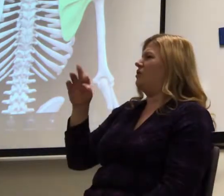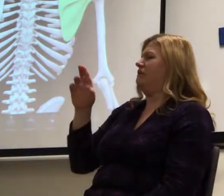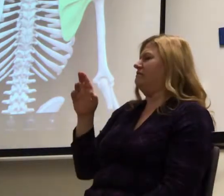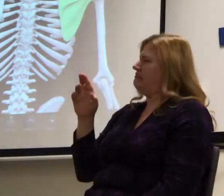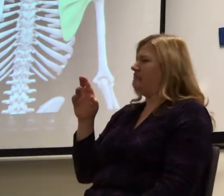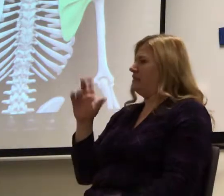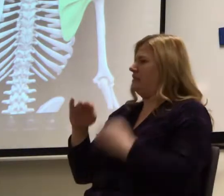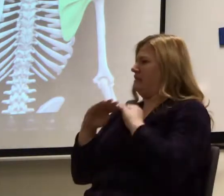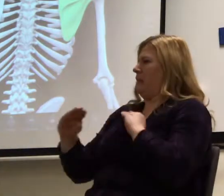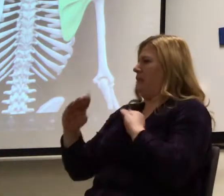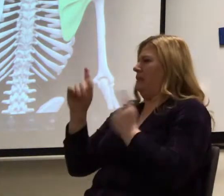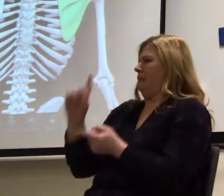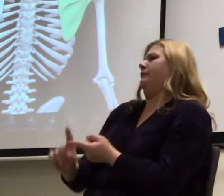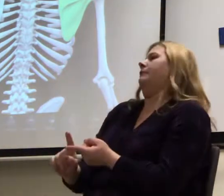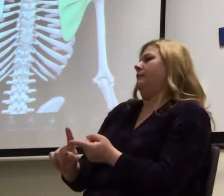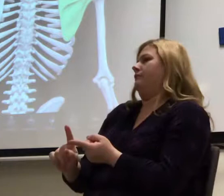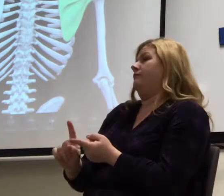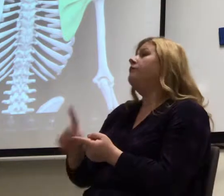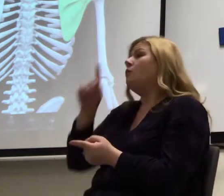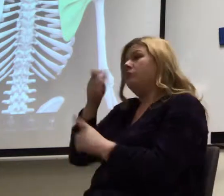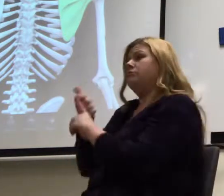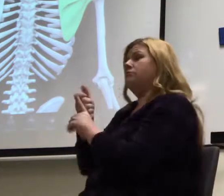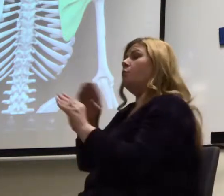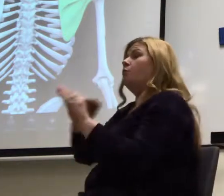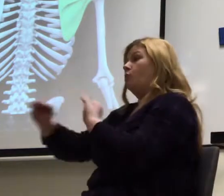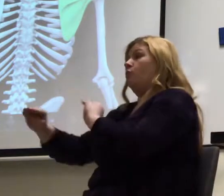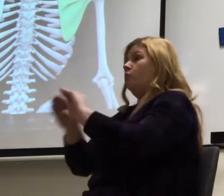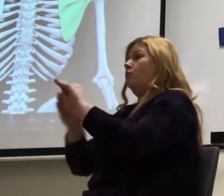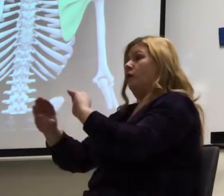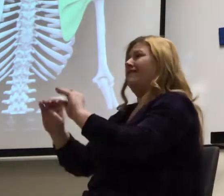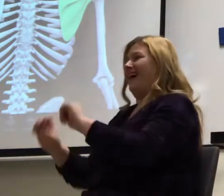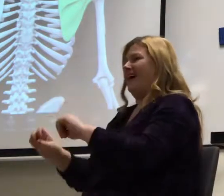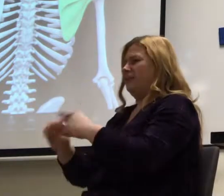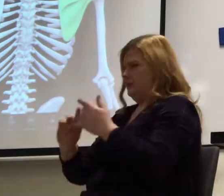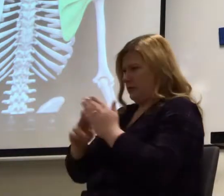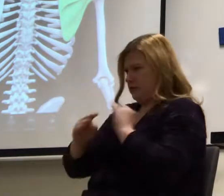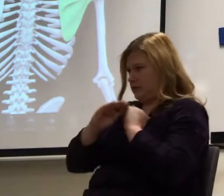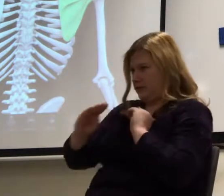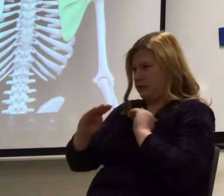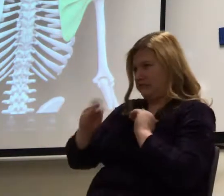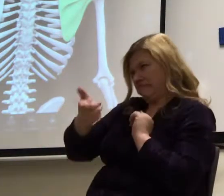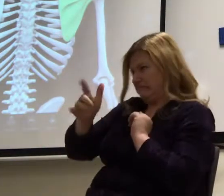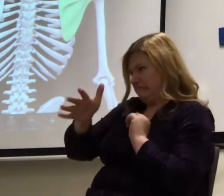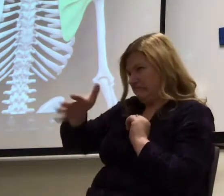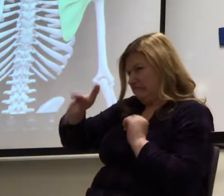stable because it can move more, which means it's less stable.